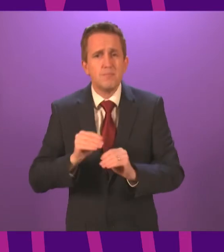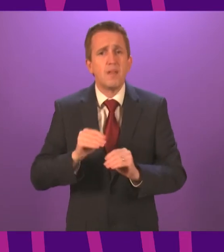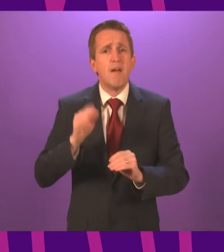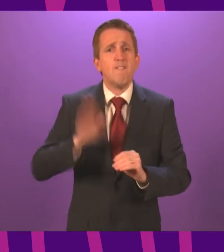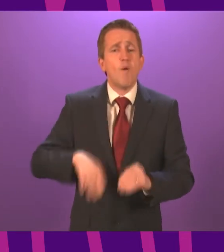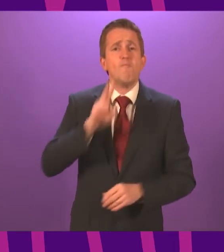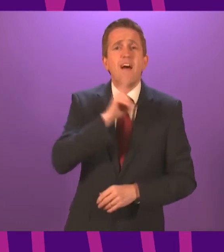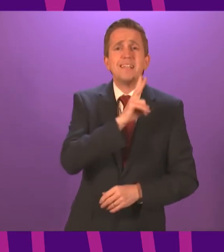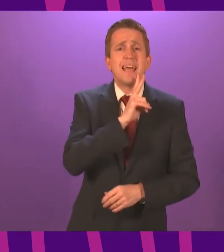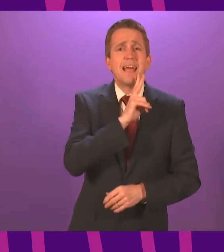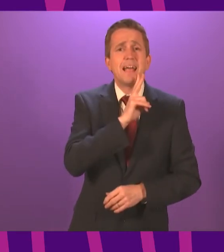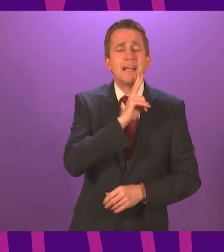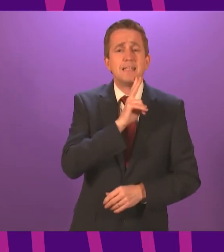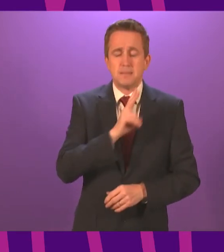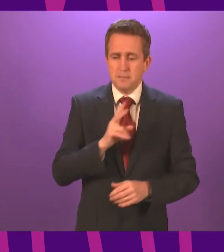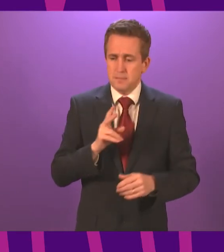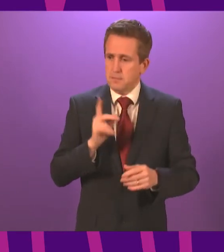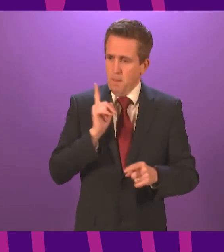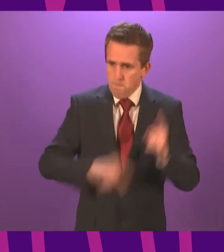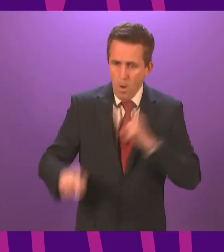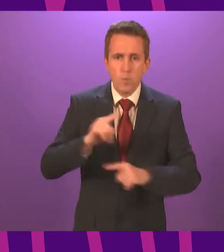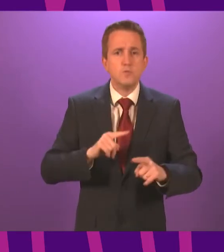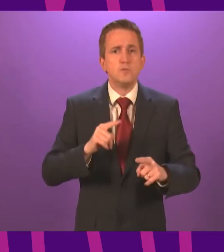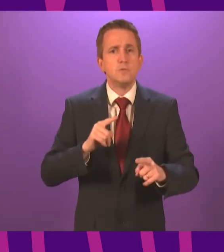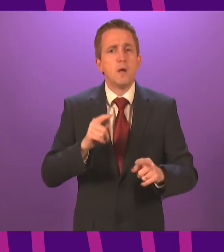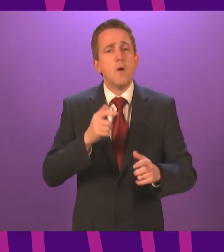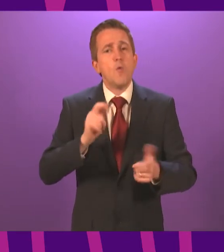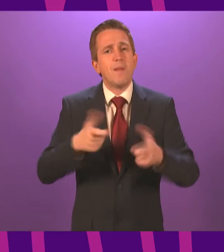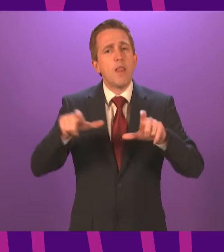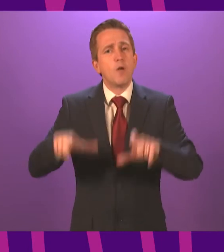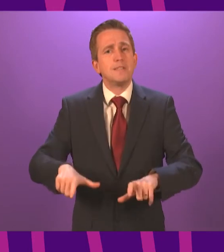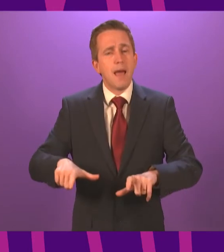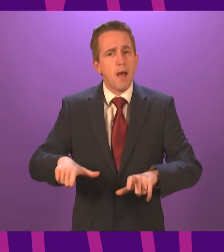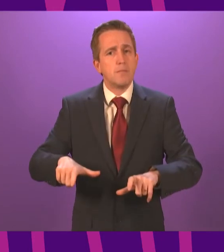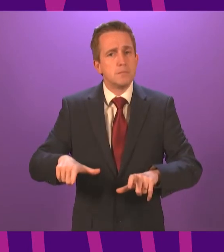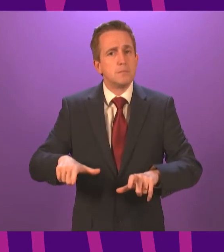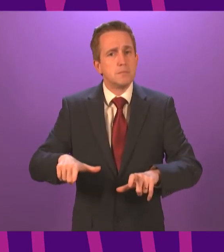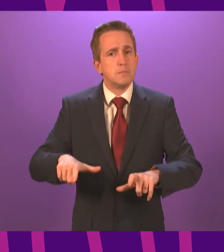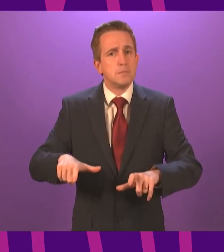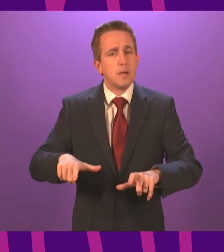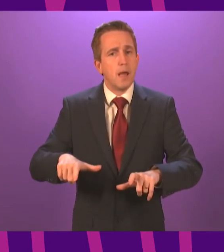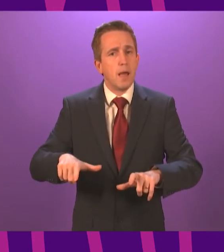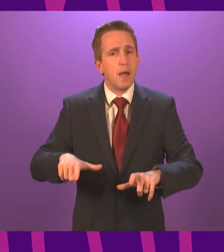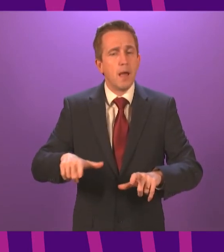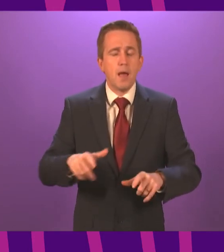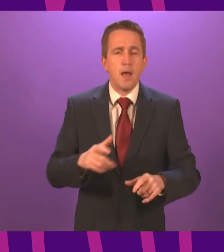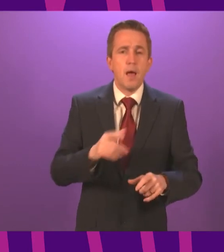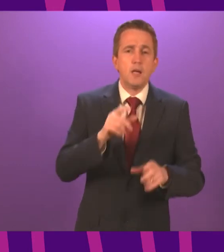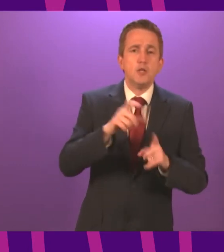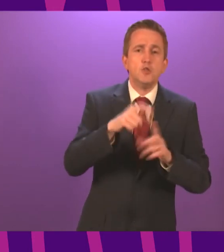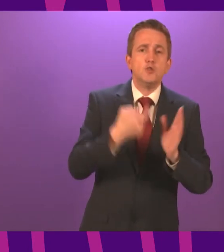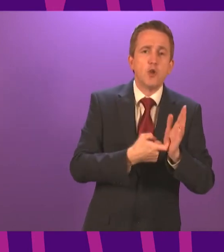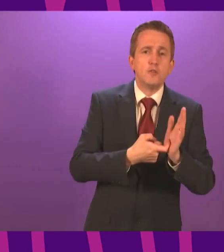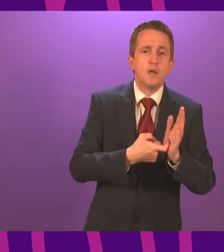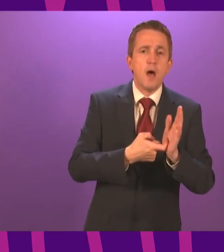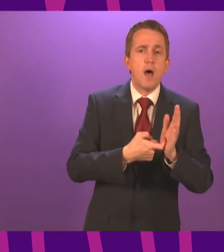most people in Scotland will be in lockdown, just like England. Unlike others, I am not going to misuse the words of Dr.